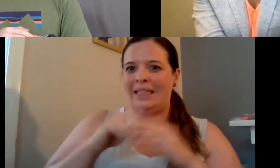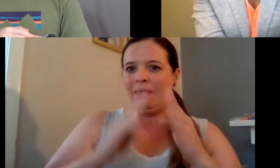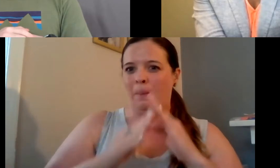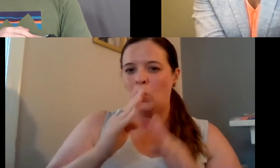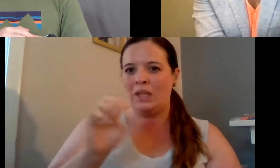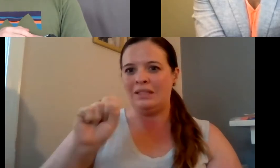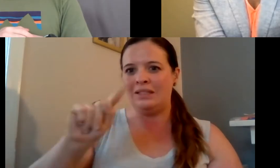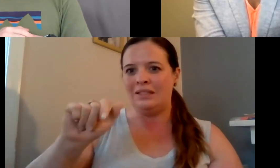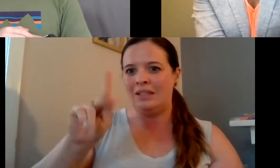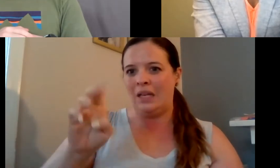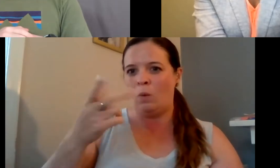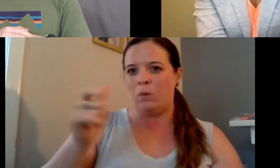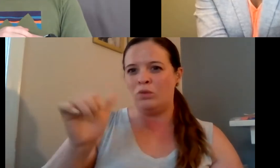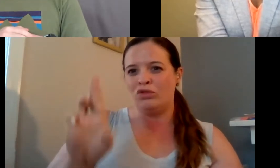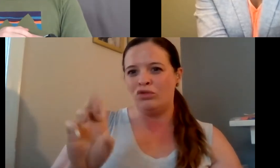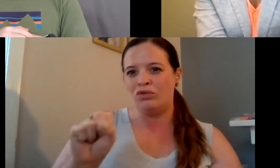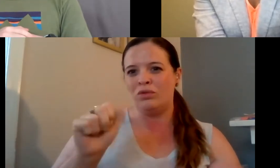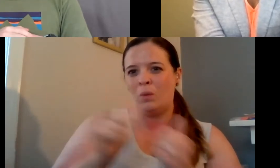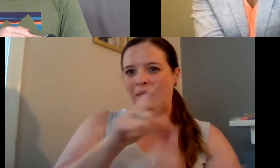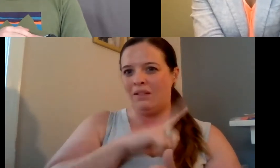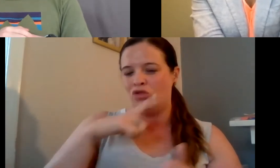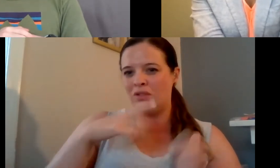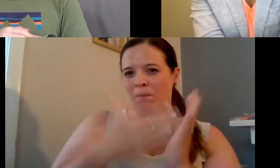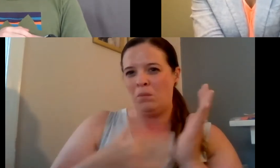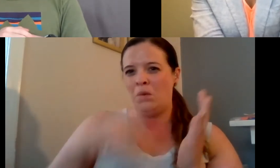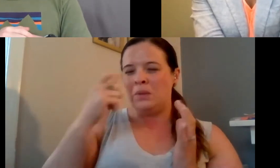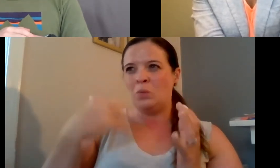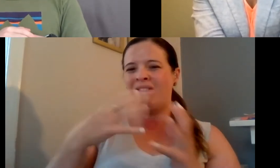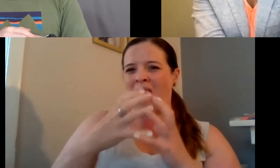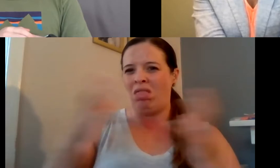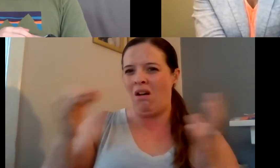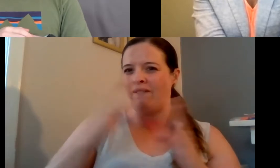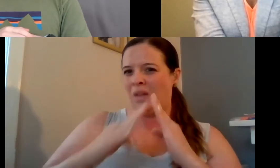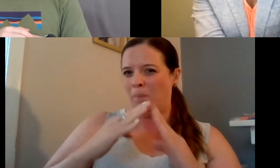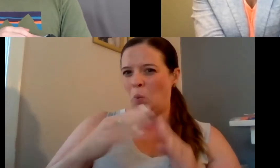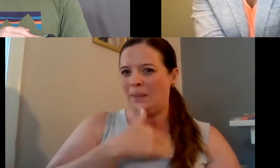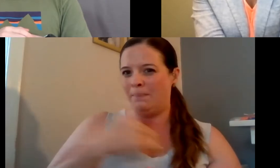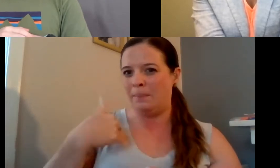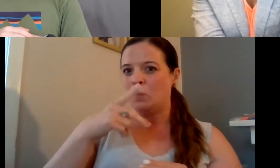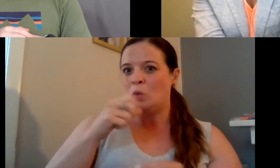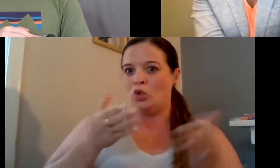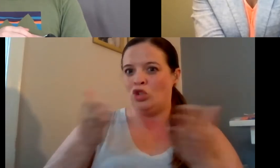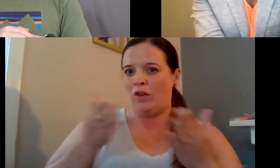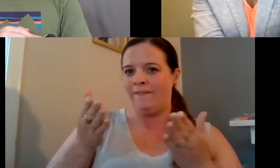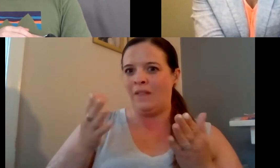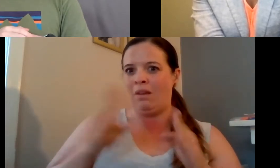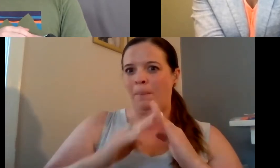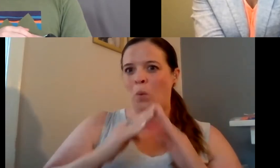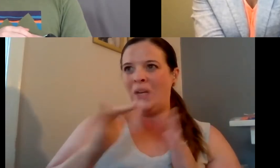people in the community, their stakeholders, and so that particular legislation definitely